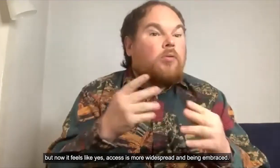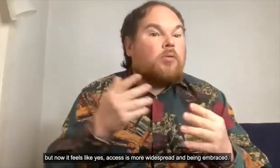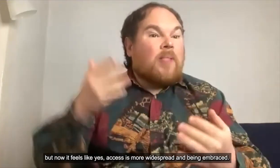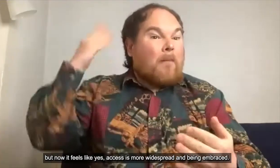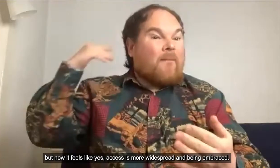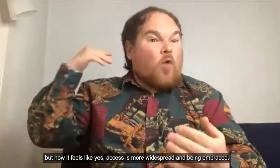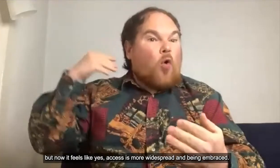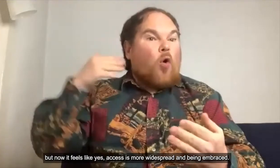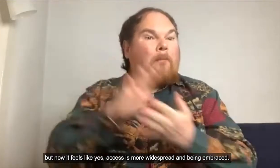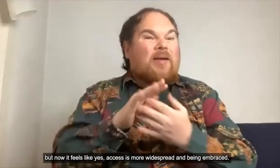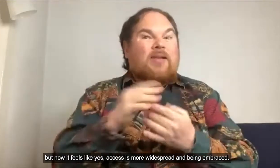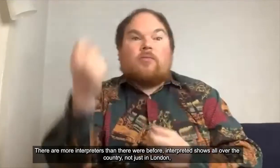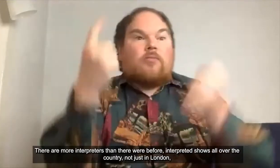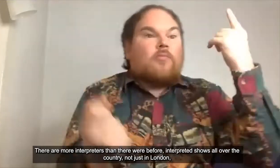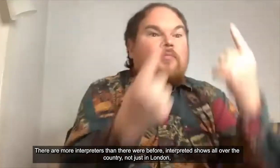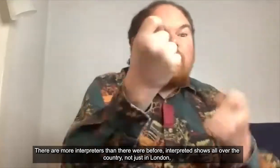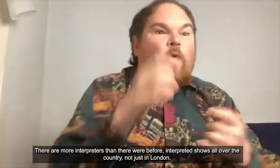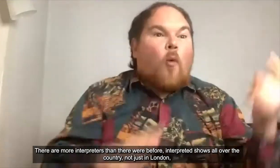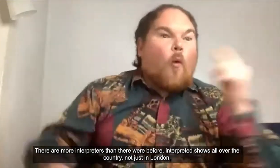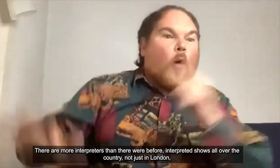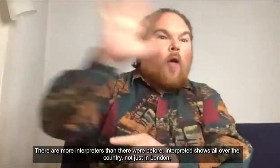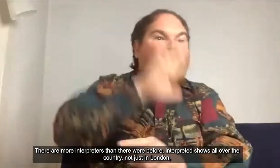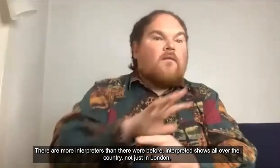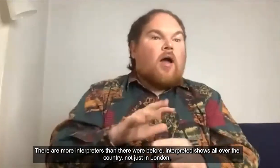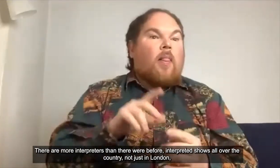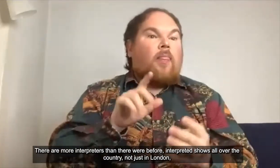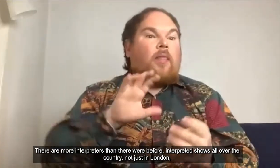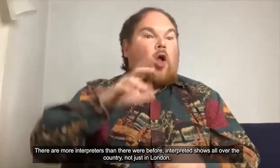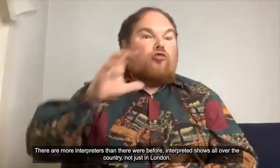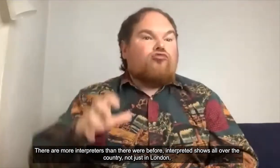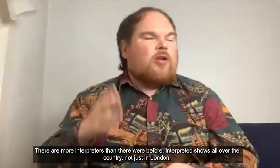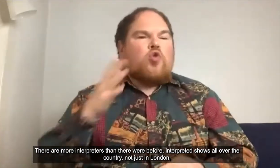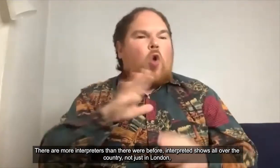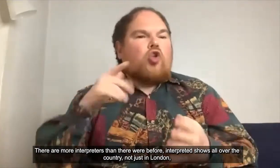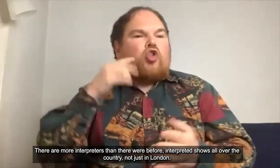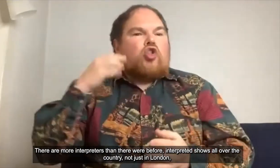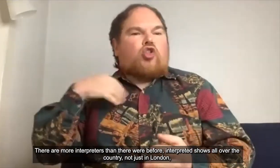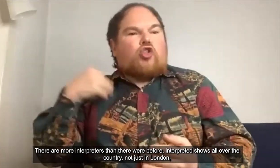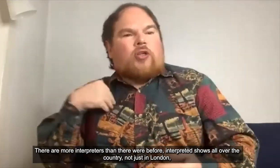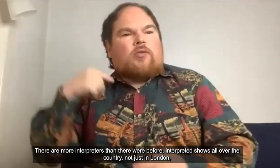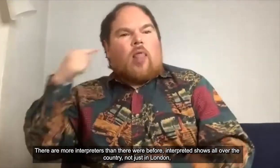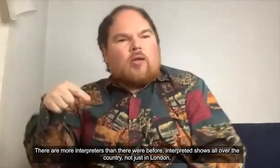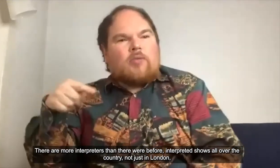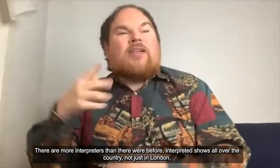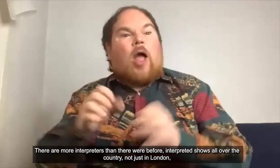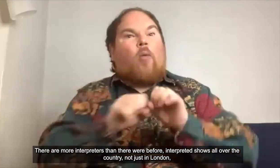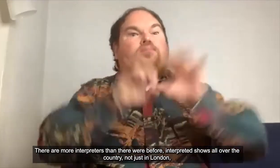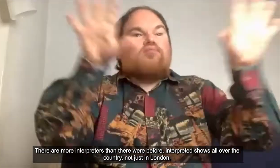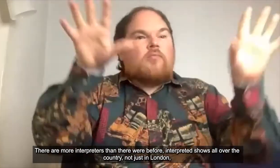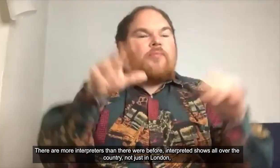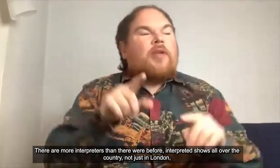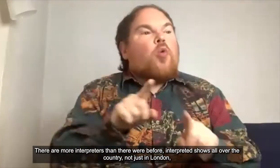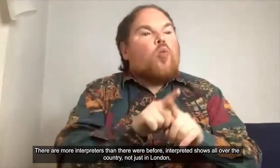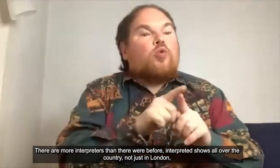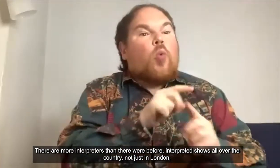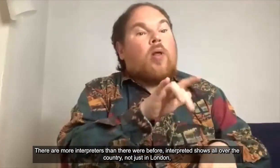embraced there are more interpreters than there were before so that means interpreted shows all over the country are popping up not just in London